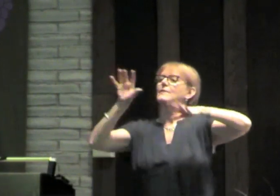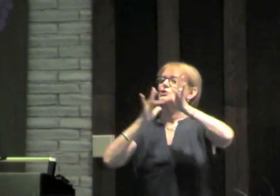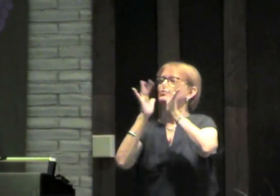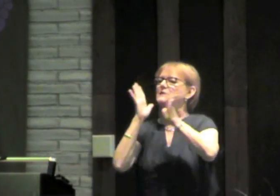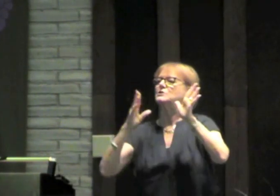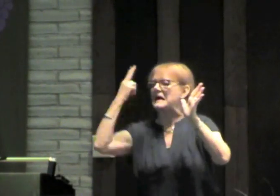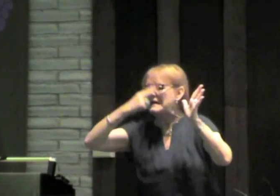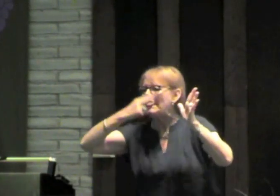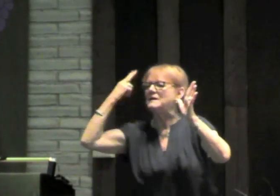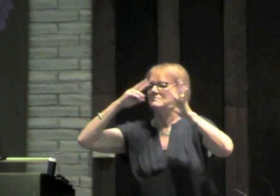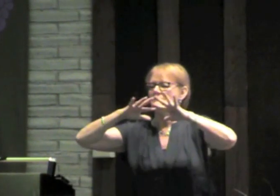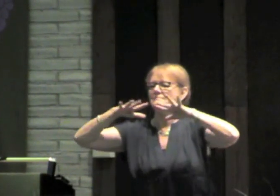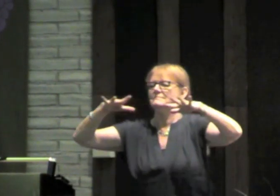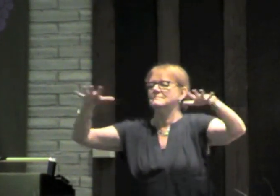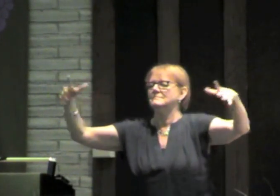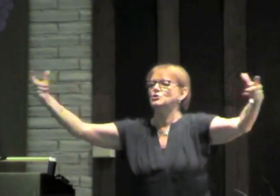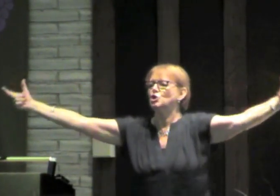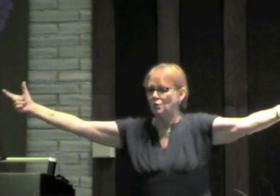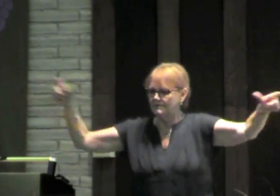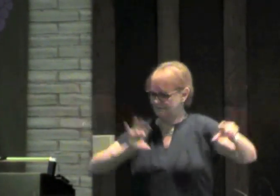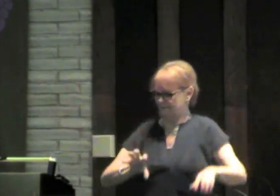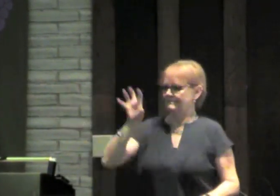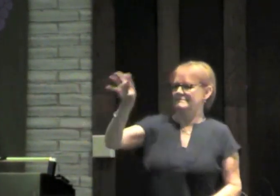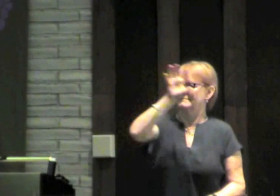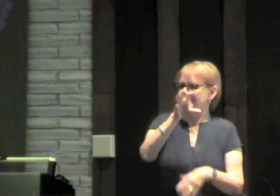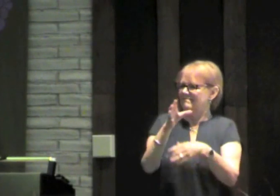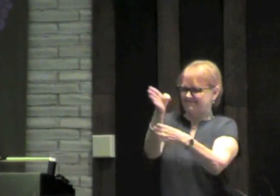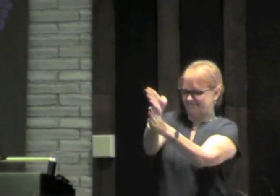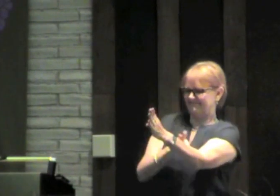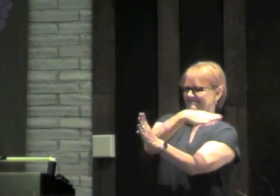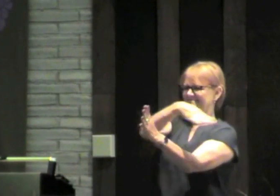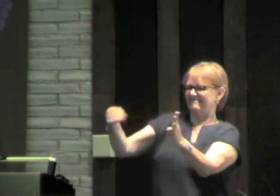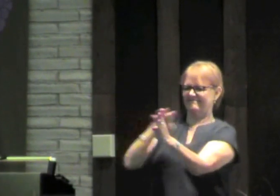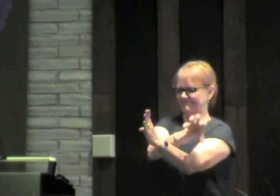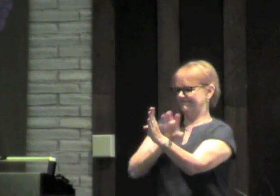Armenia is close to Turkey. It's mostly Catholic, but also Christian. It's a big, big population.